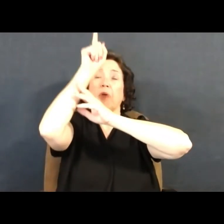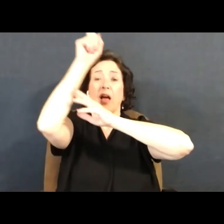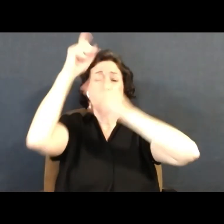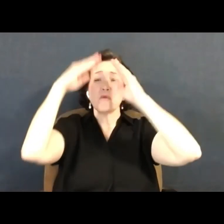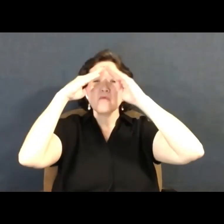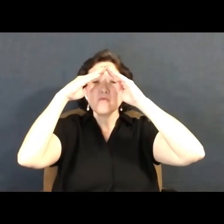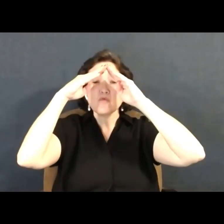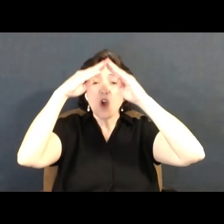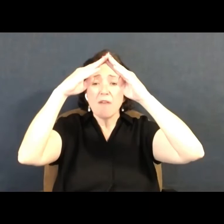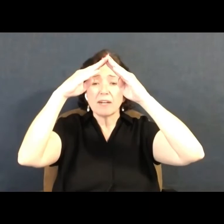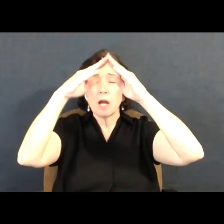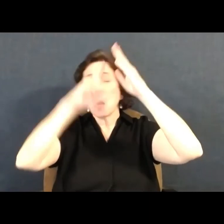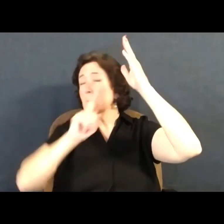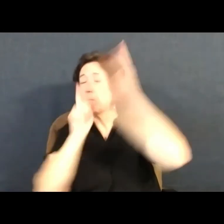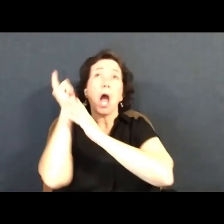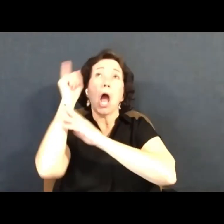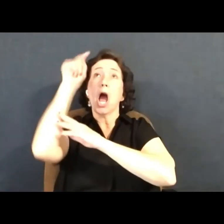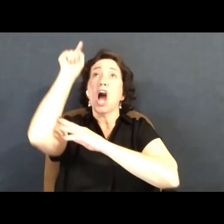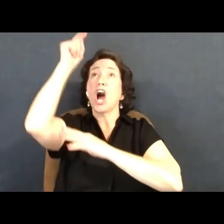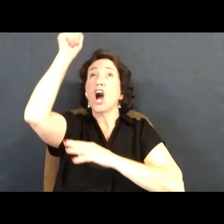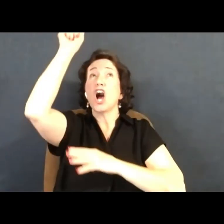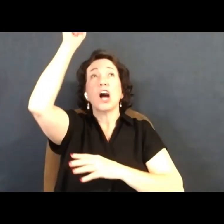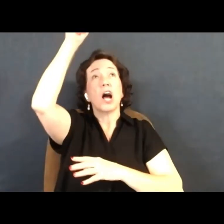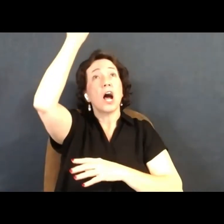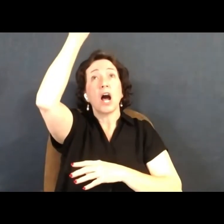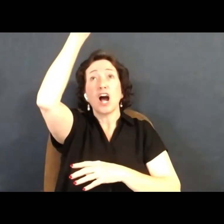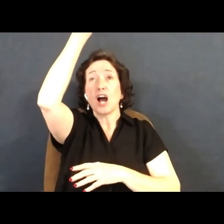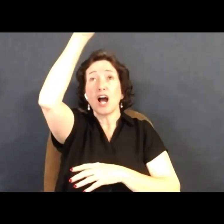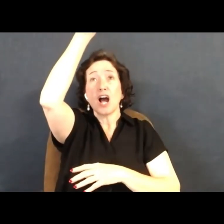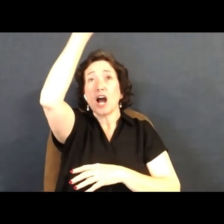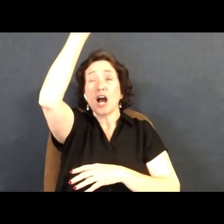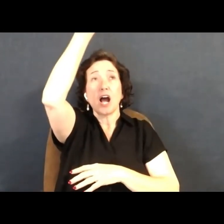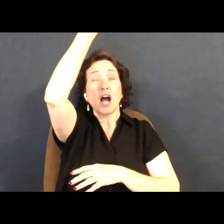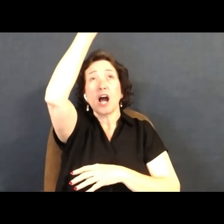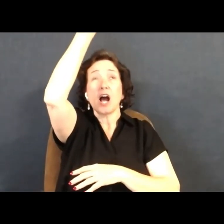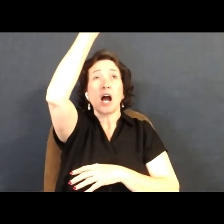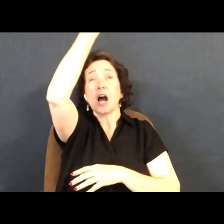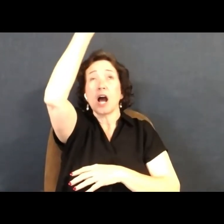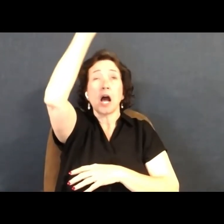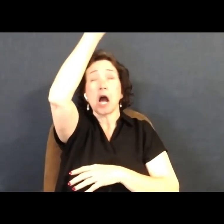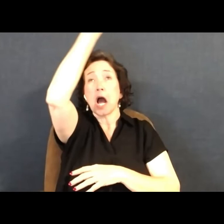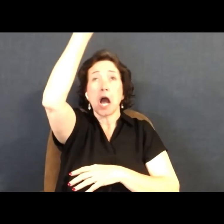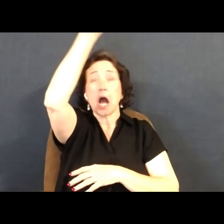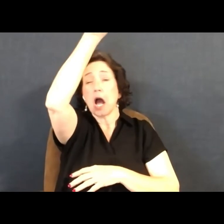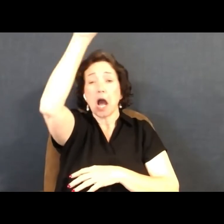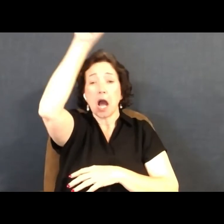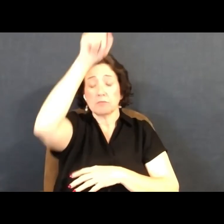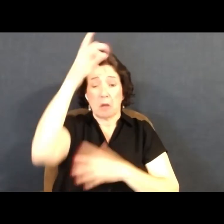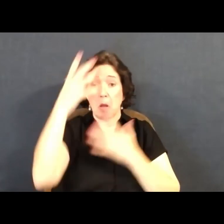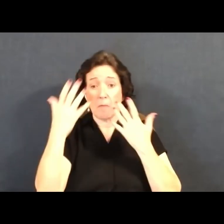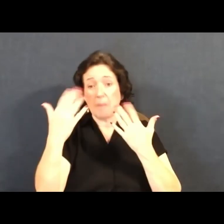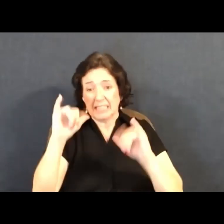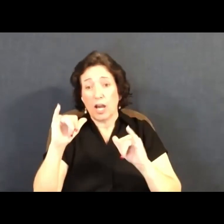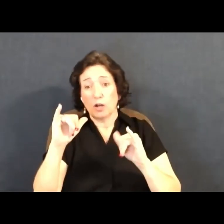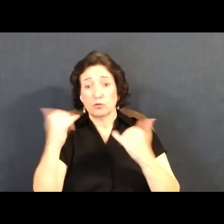and on up into the sky, and headed out there up into the sky, up into space. And it's probably still going